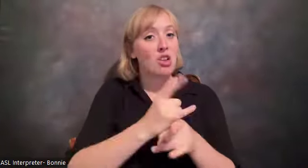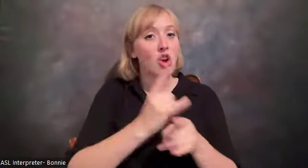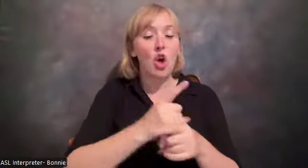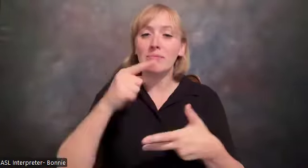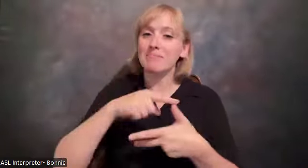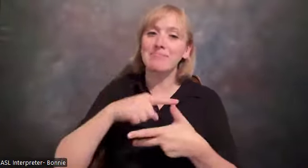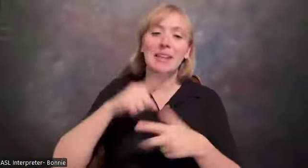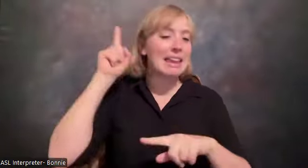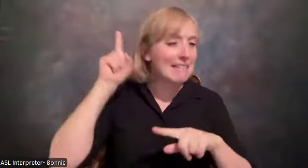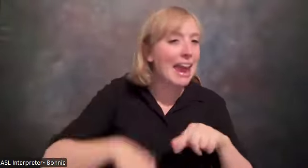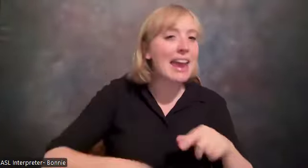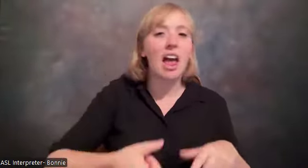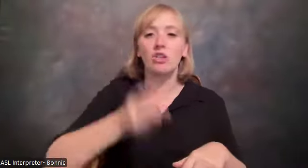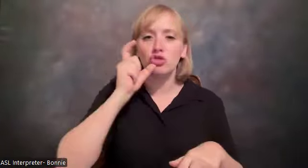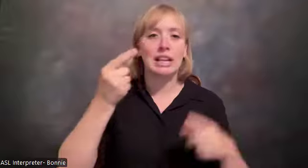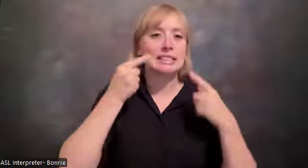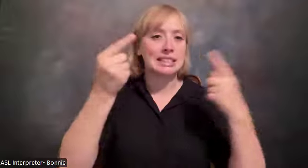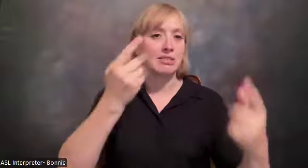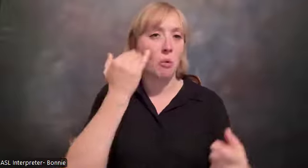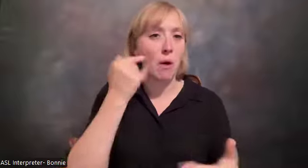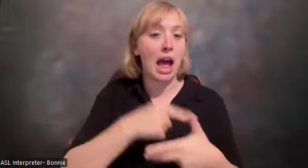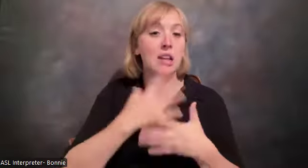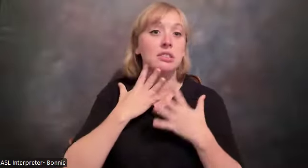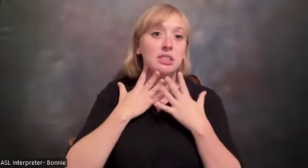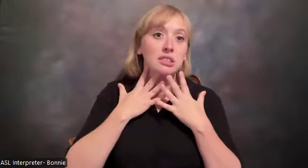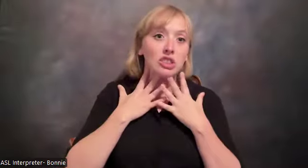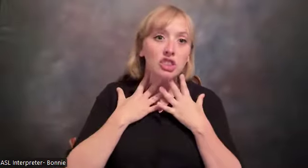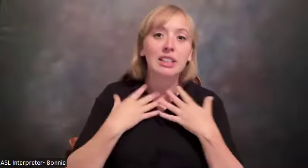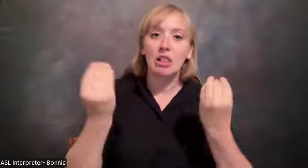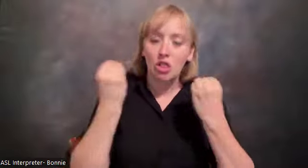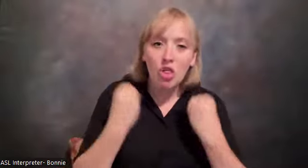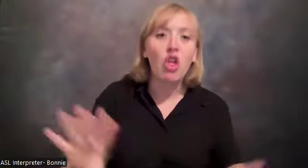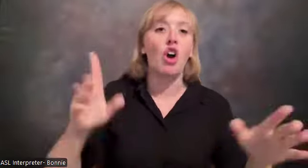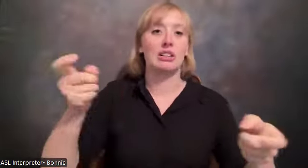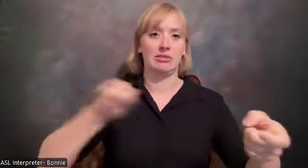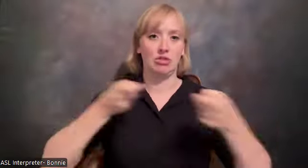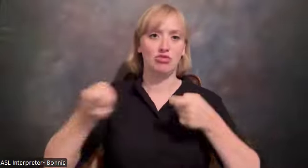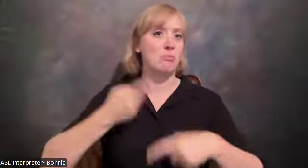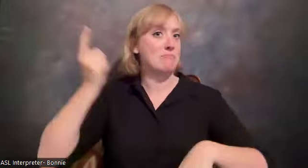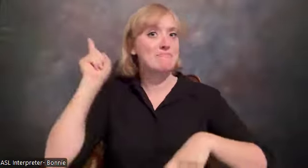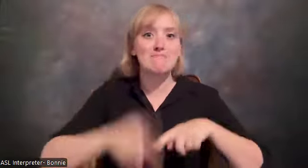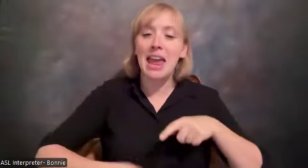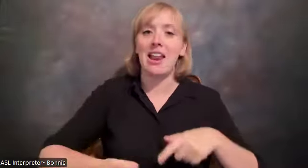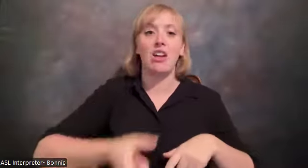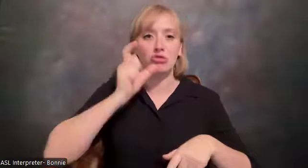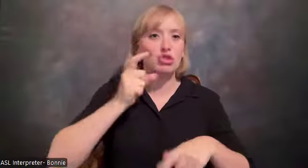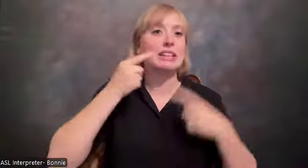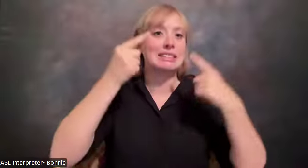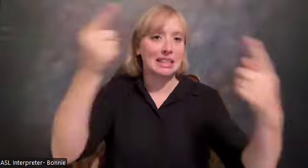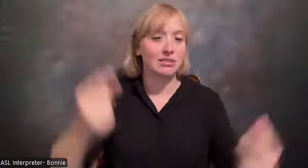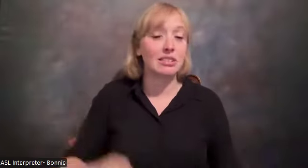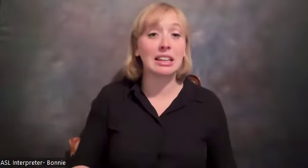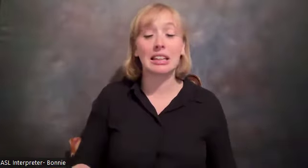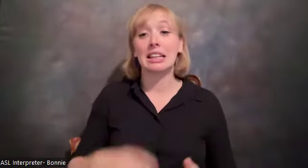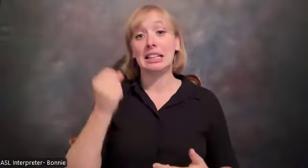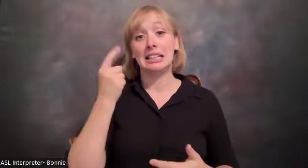drink successfully because this strange craving, this loss of control. So I can't drink successfully. But at the